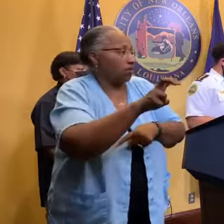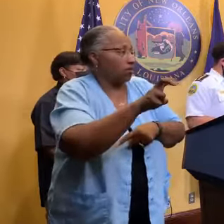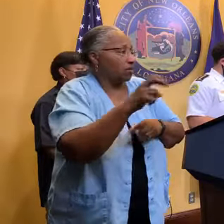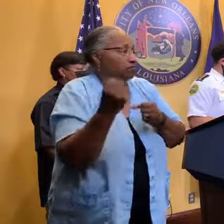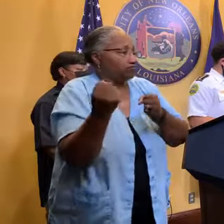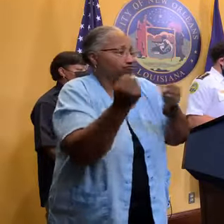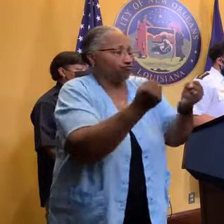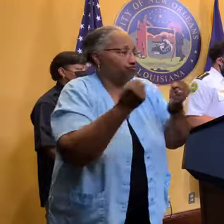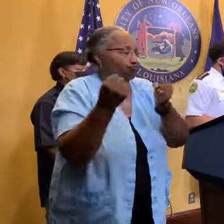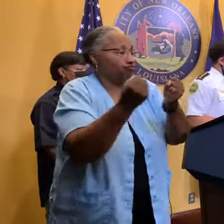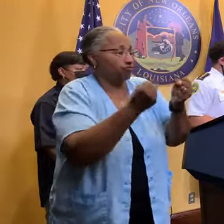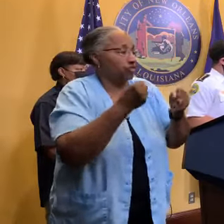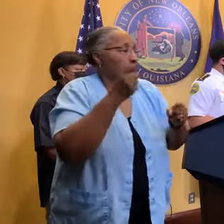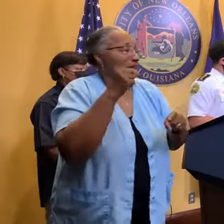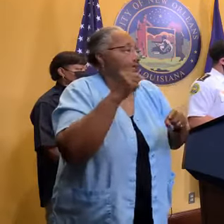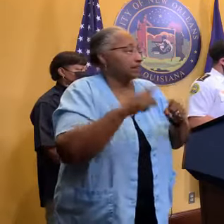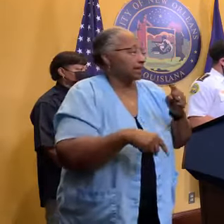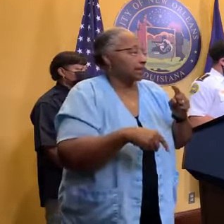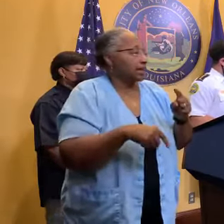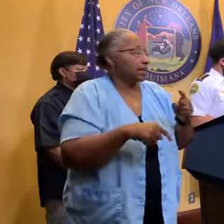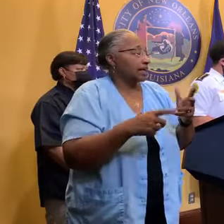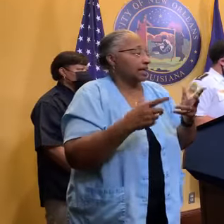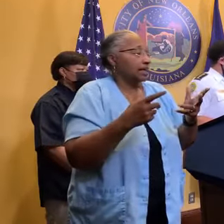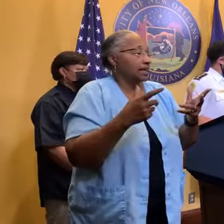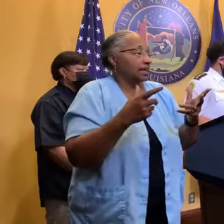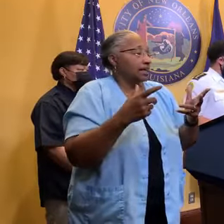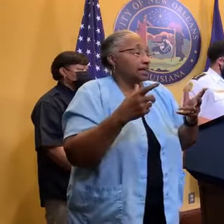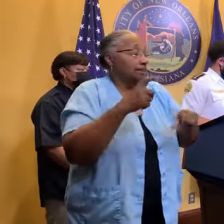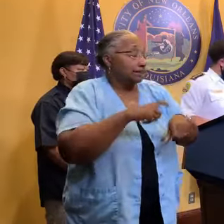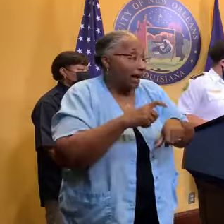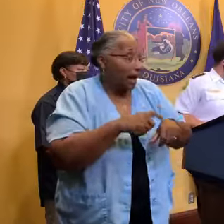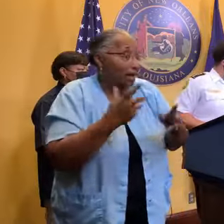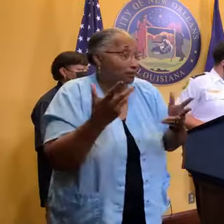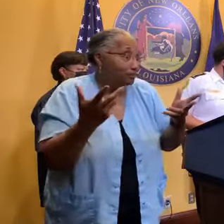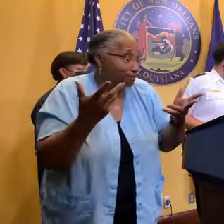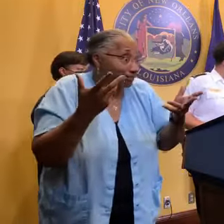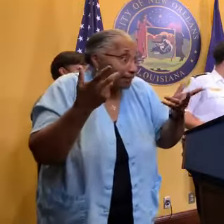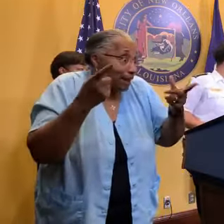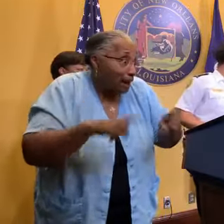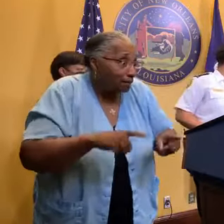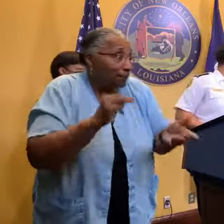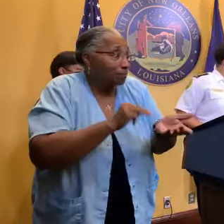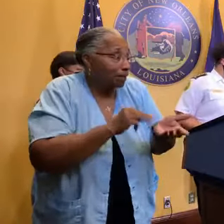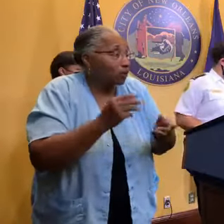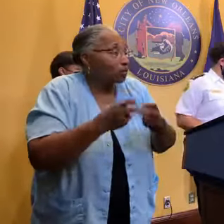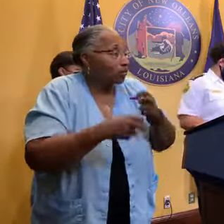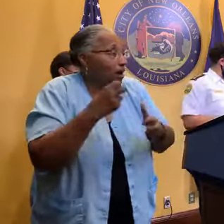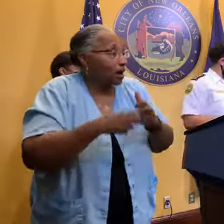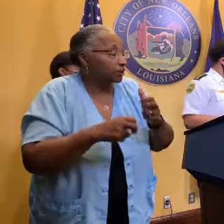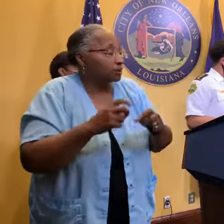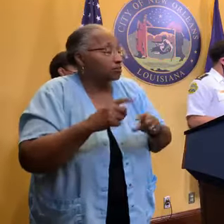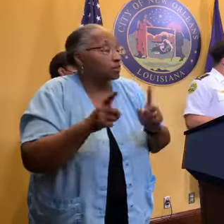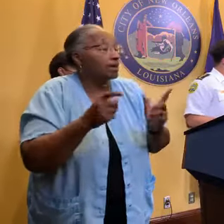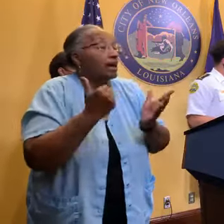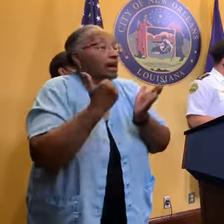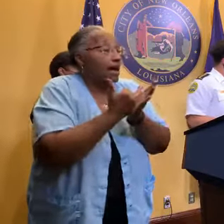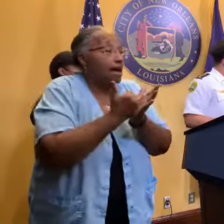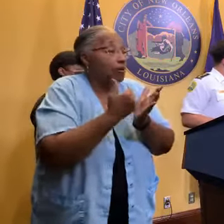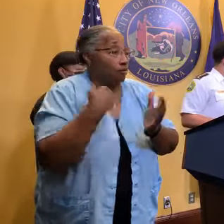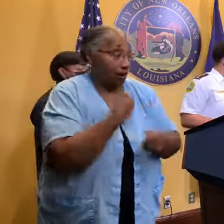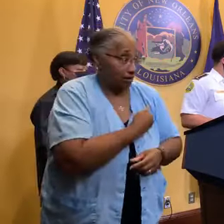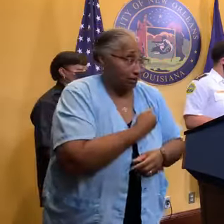course, we can't time medical emergencies, but we can help prevent them if you're home and not out on the street. So help us help you